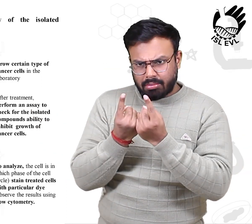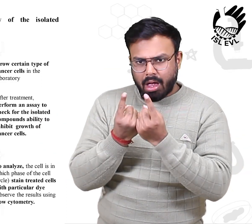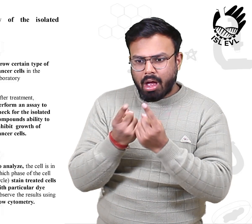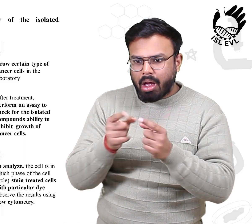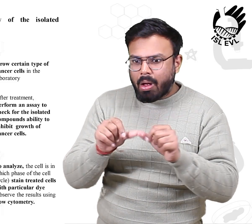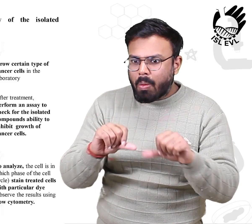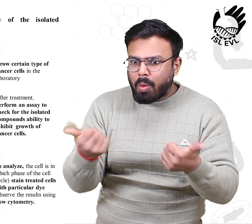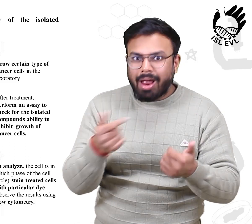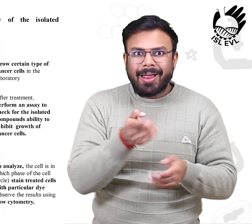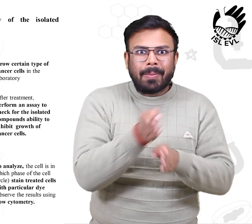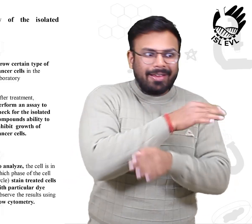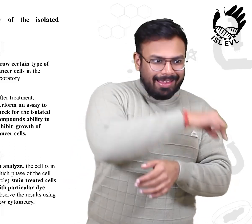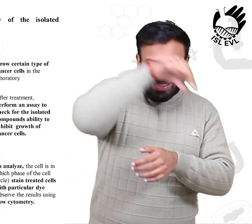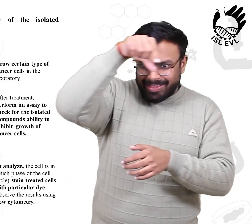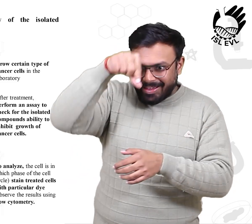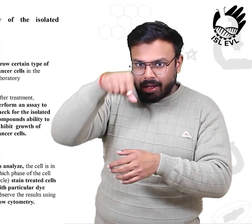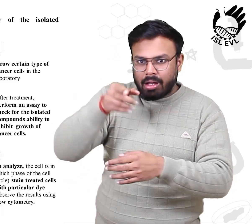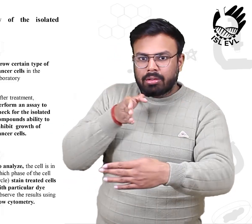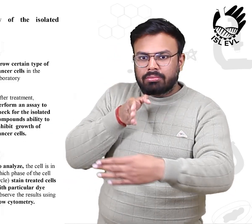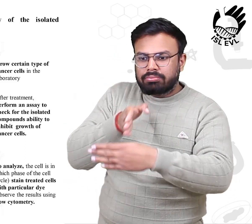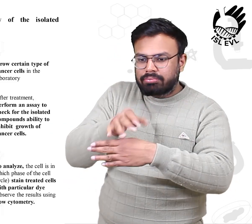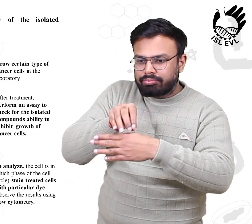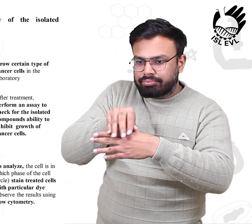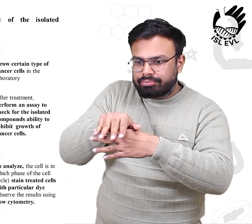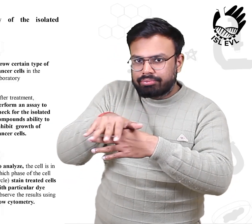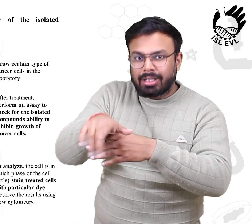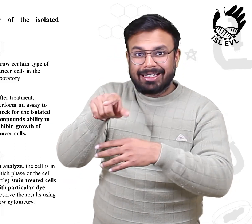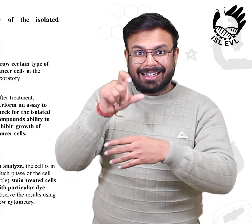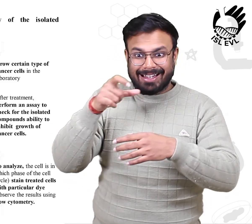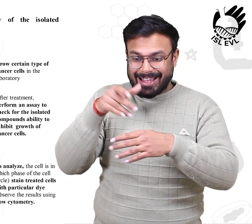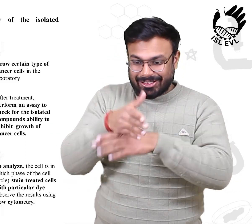compounds' ability to inhibit growth of cancer cells.